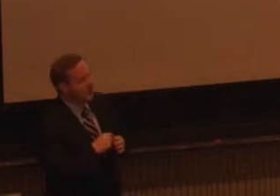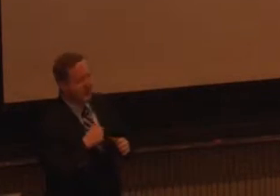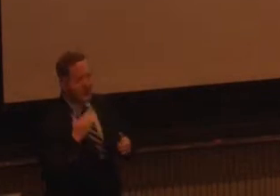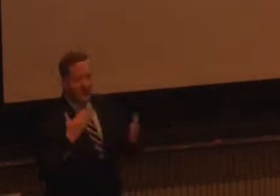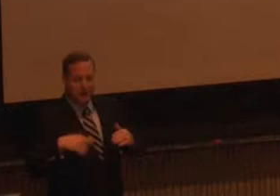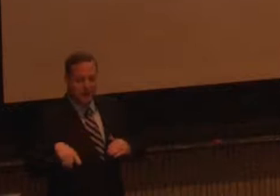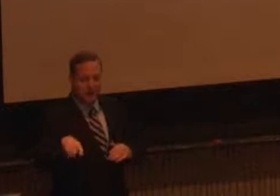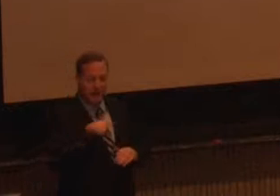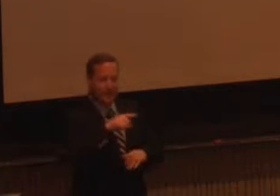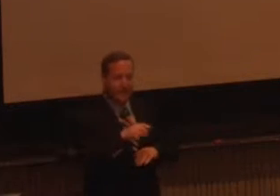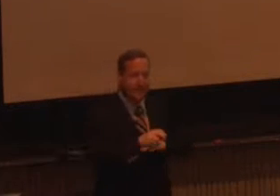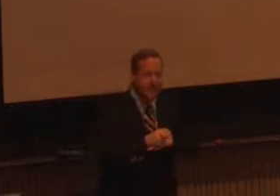in here with me.